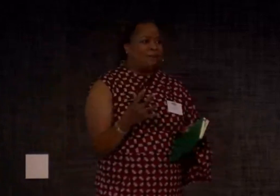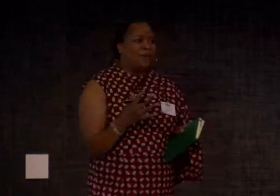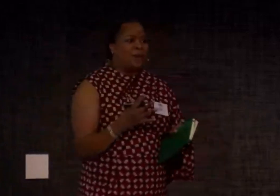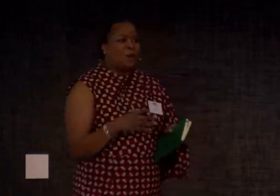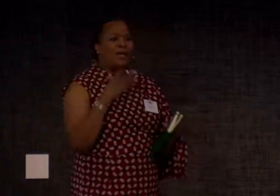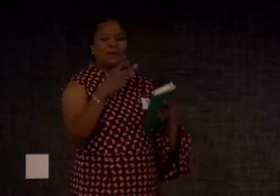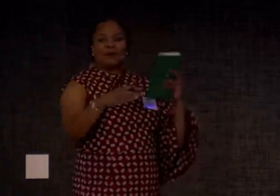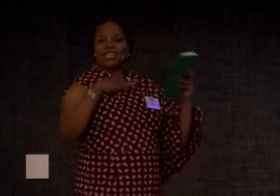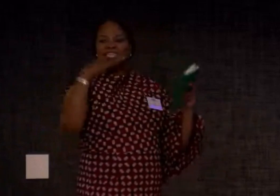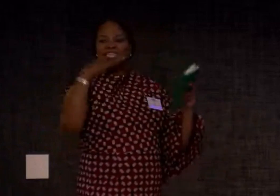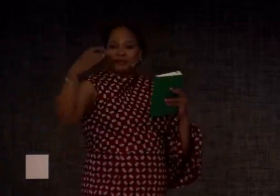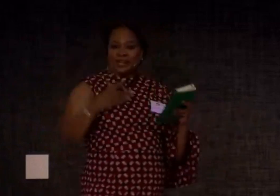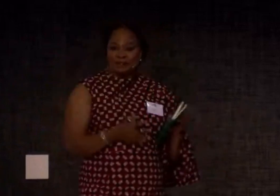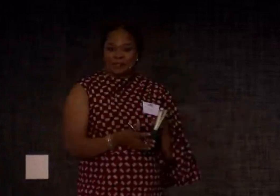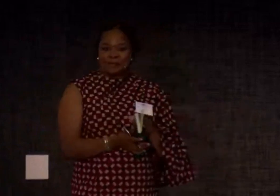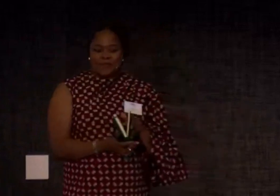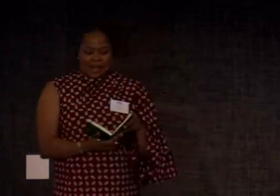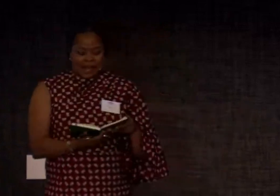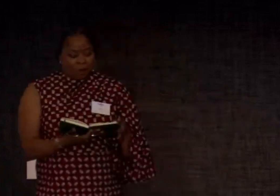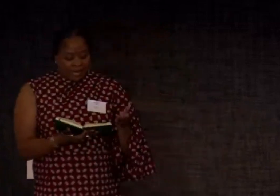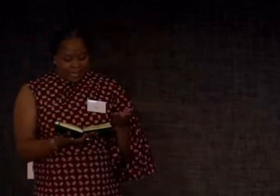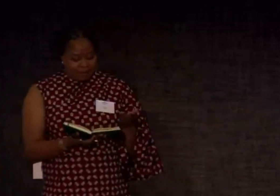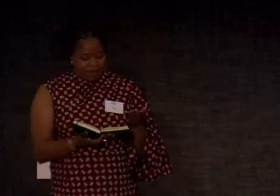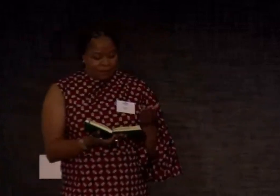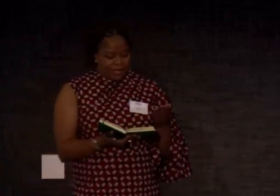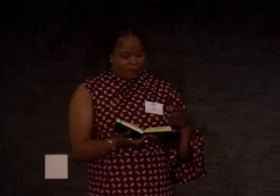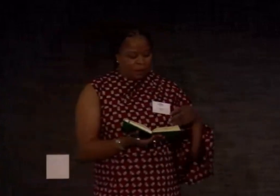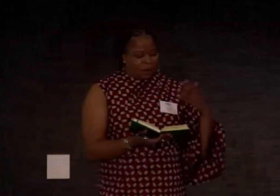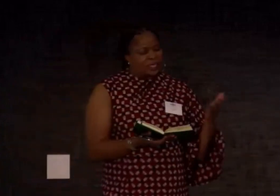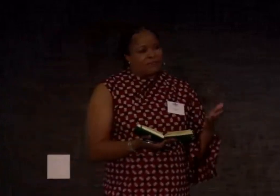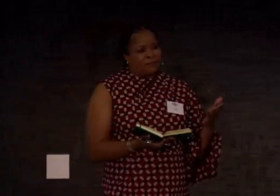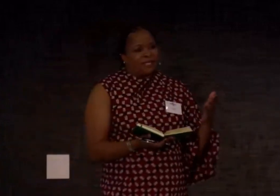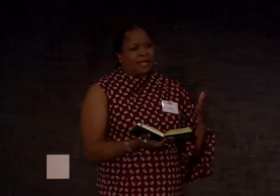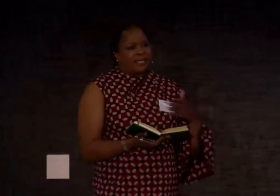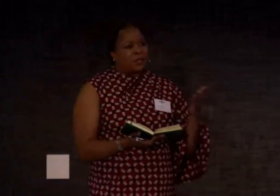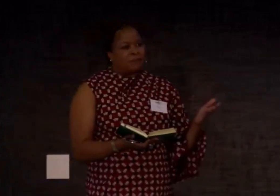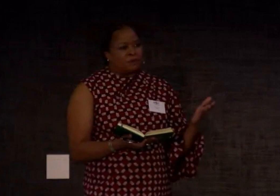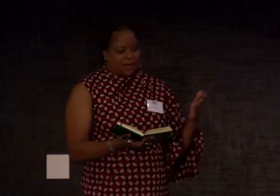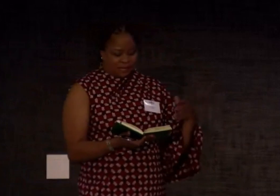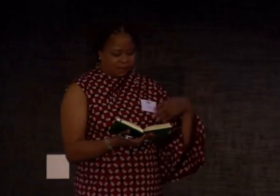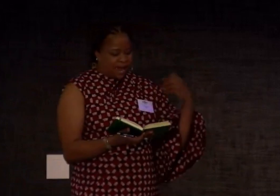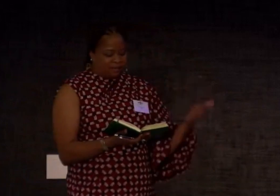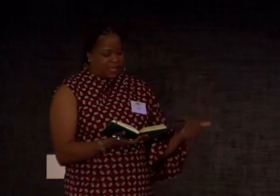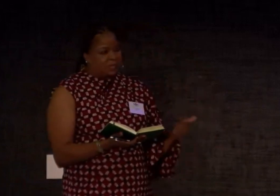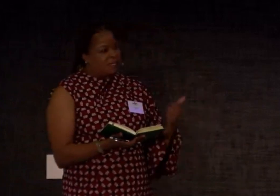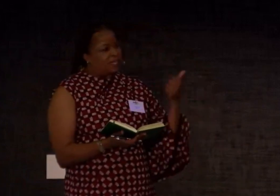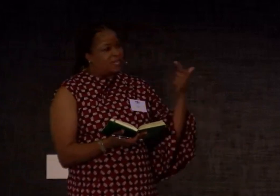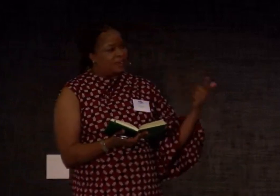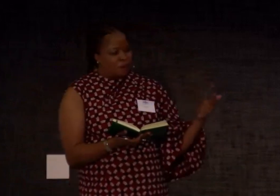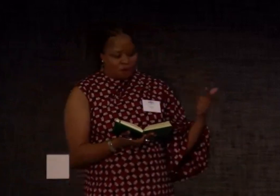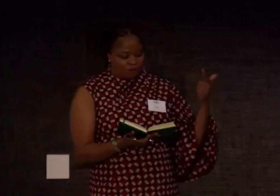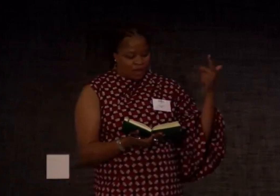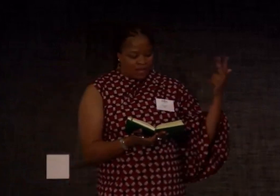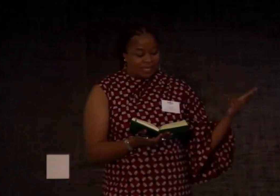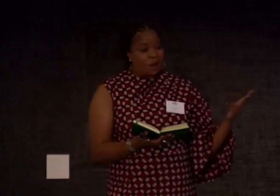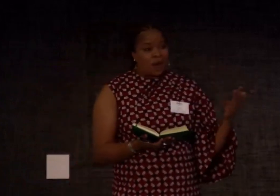of gaming, where it's about achieving different levels. And what does that mean for us? I mean, we looked at different synonyms for it: advancement,